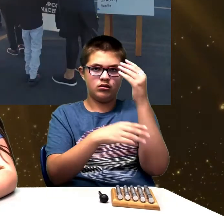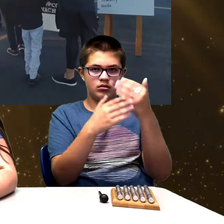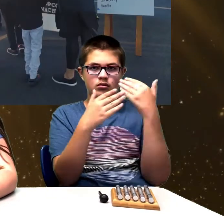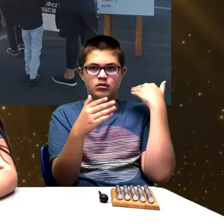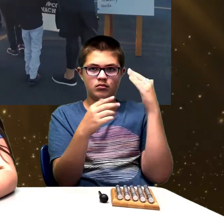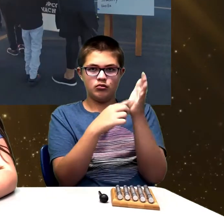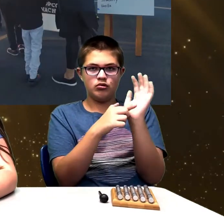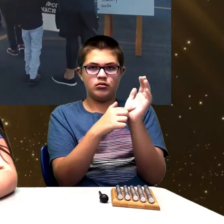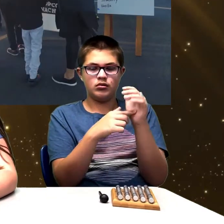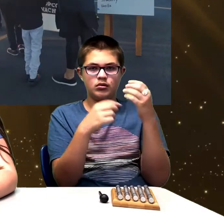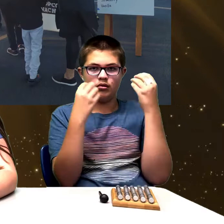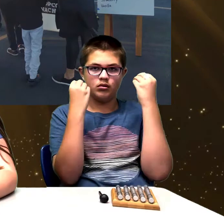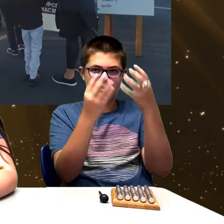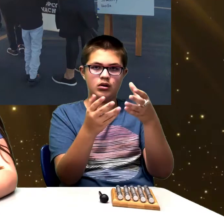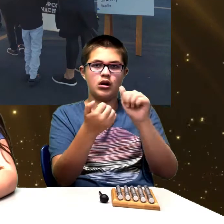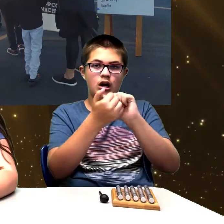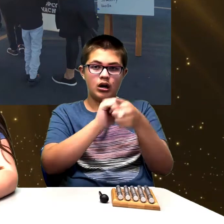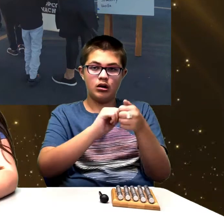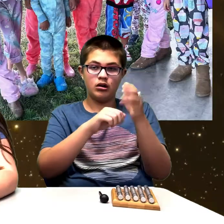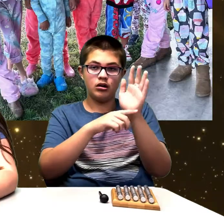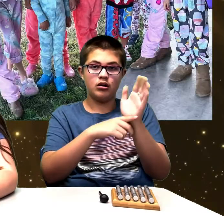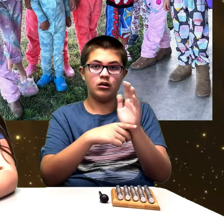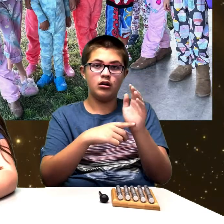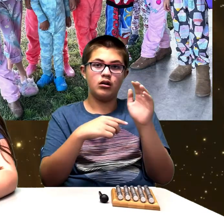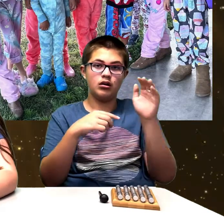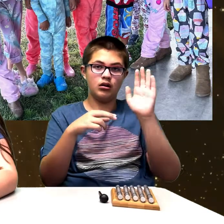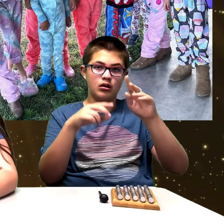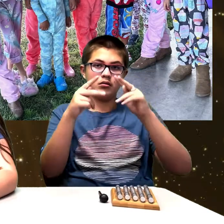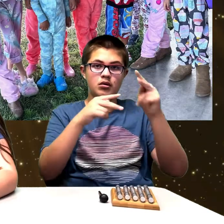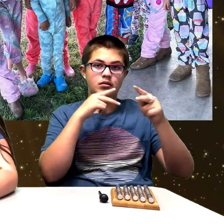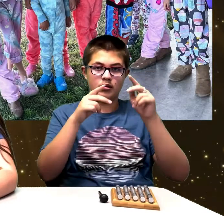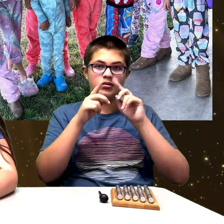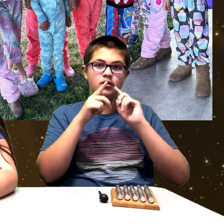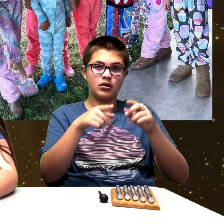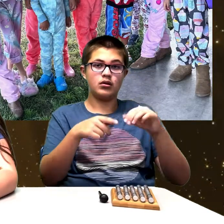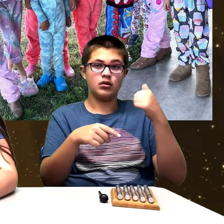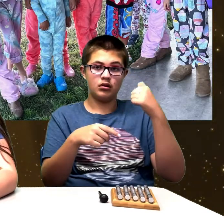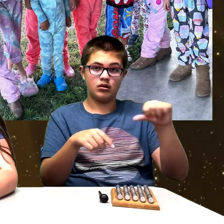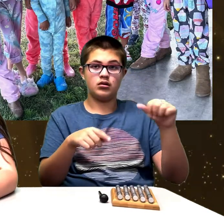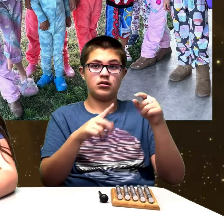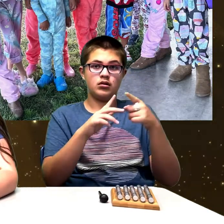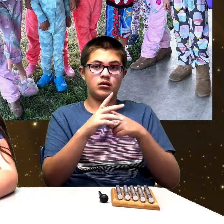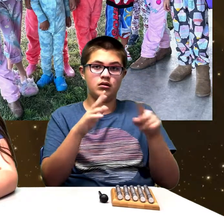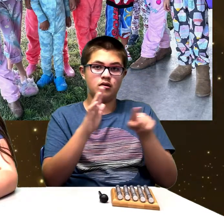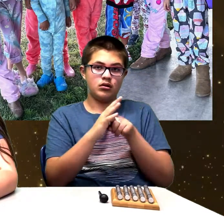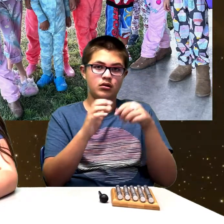on how it went, community reactions, and any feedback along with some media.